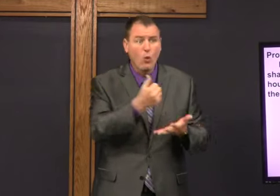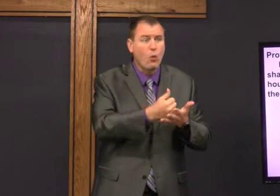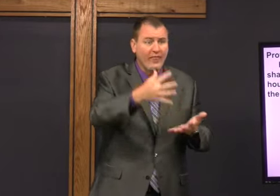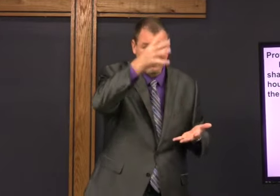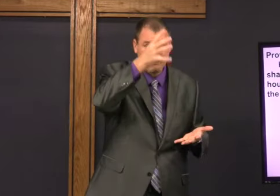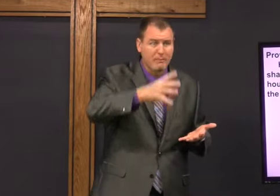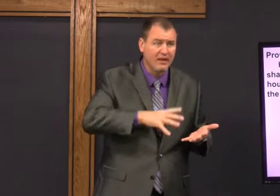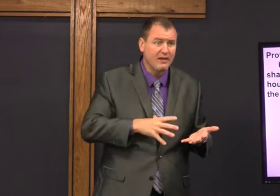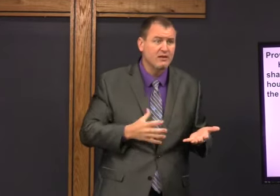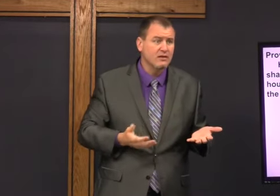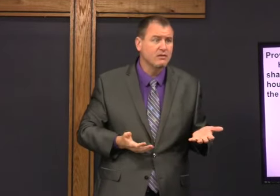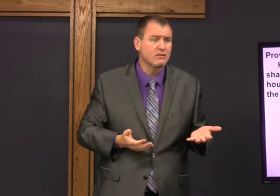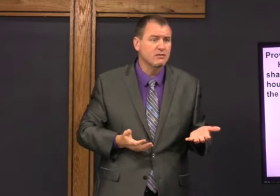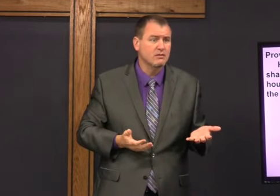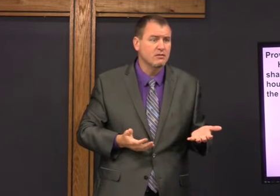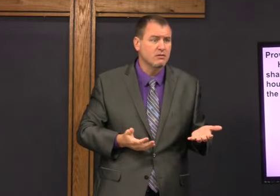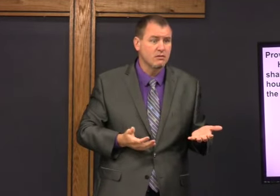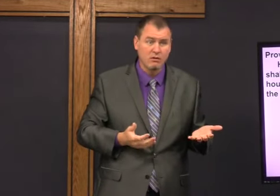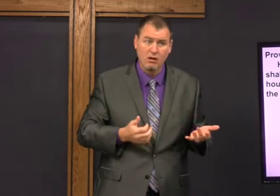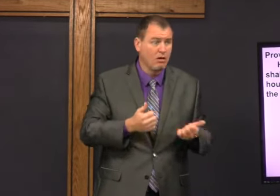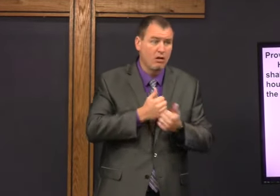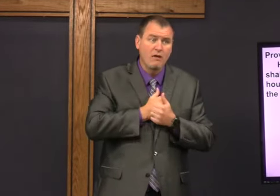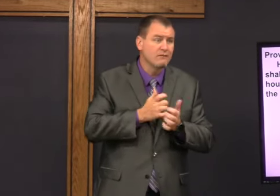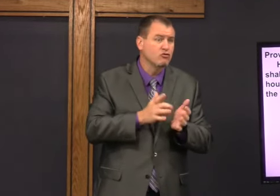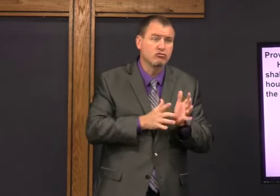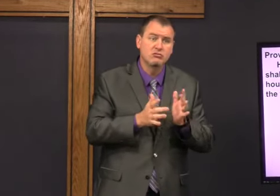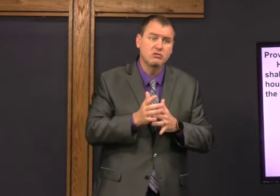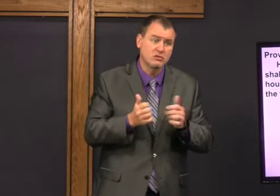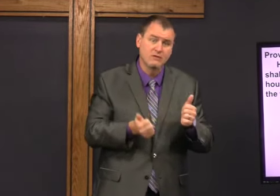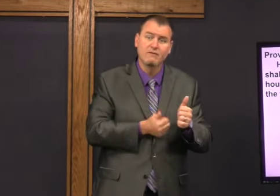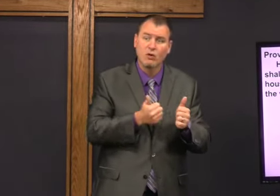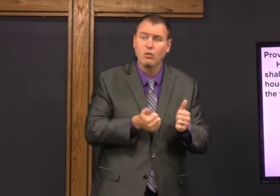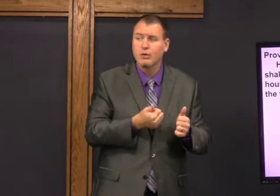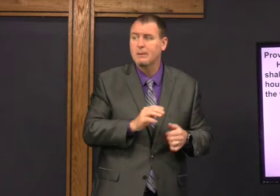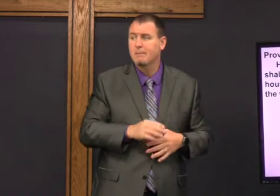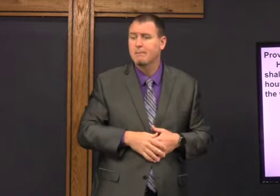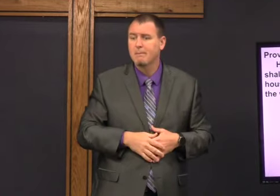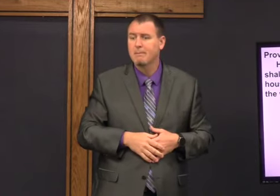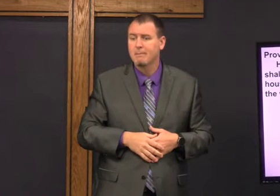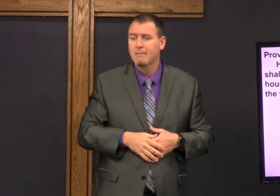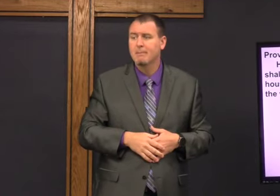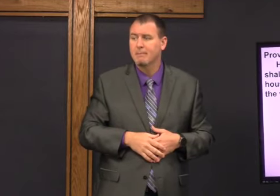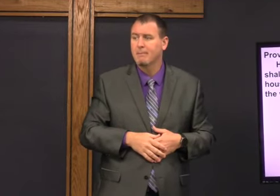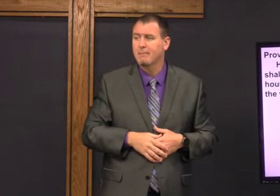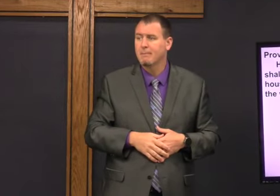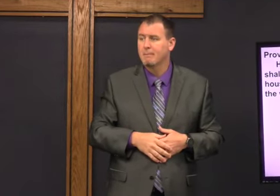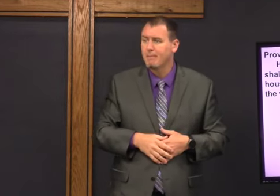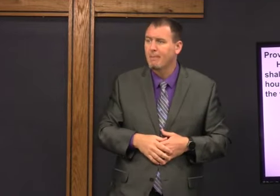Joseph Arimathea was a wealthy man, but he loved Jesus, and he followed